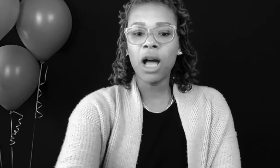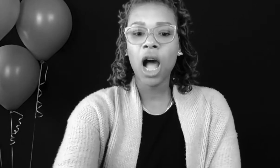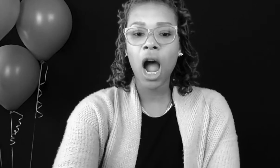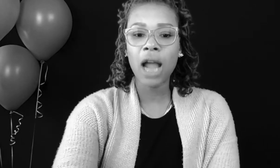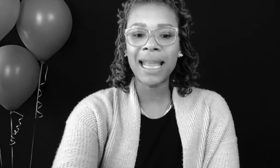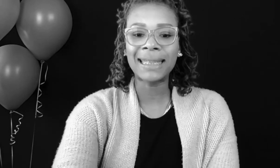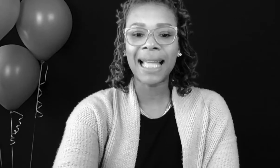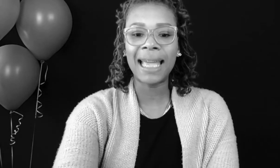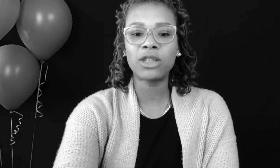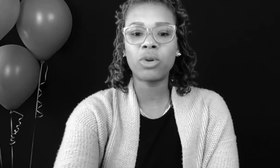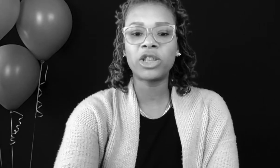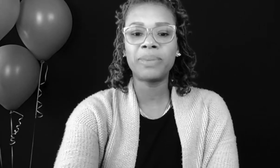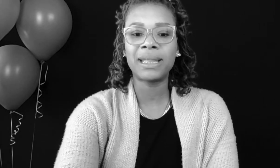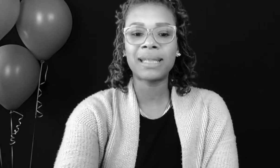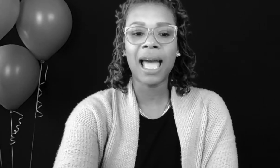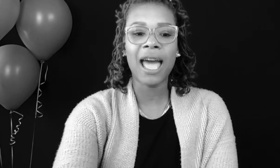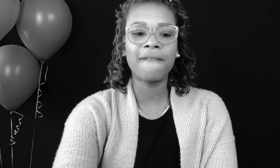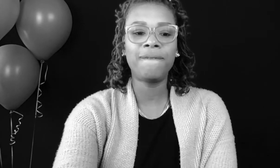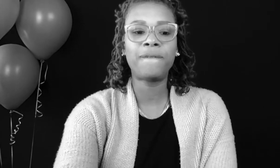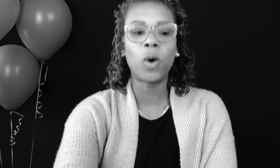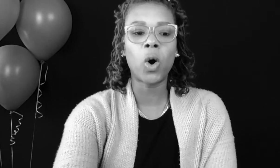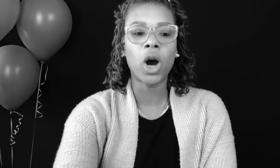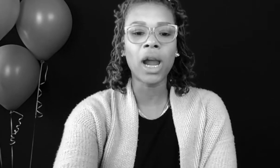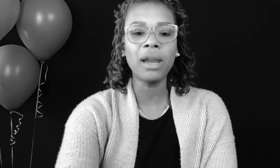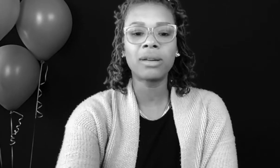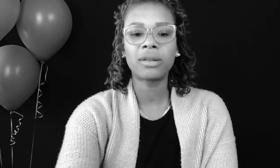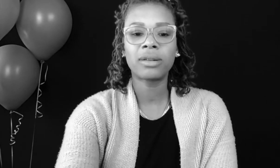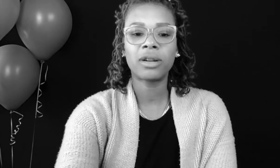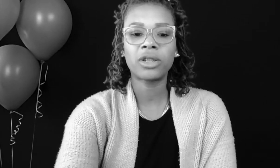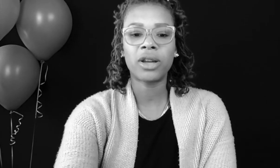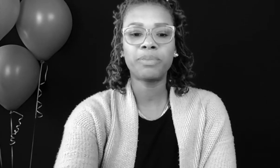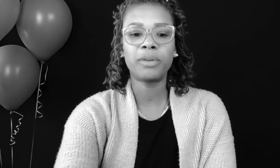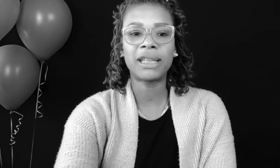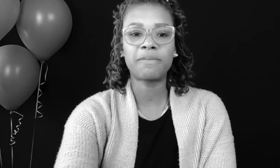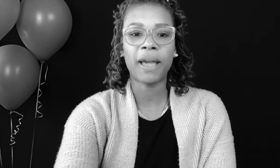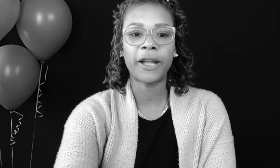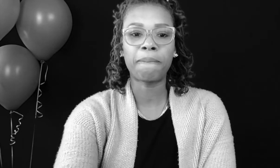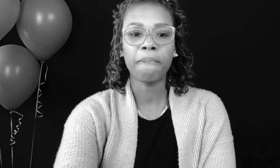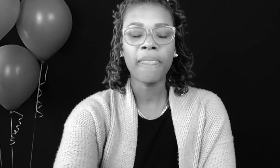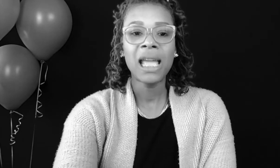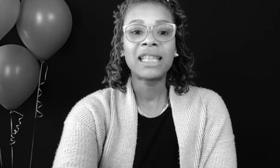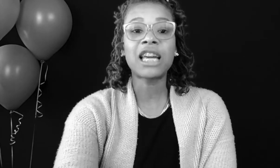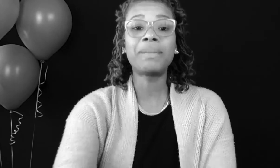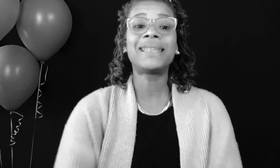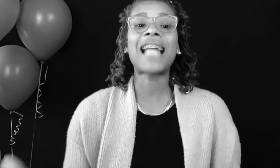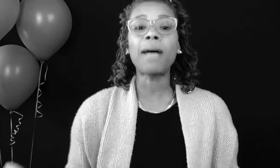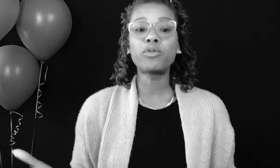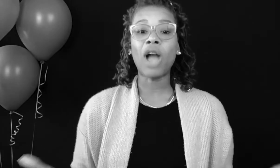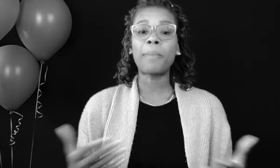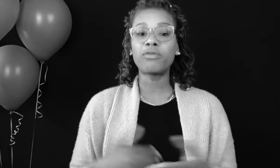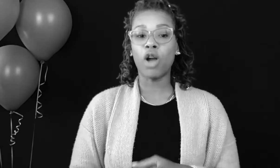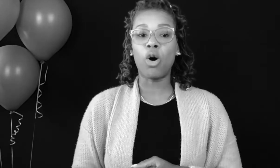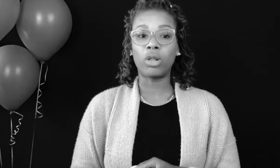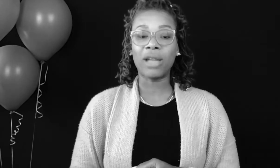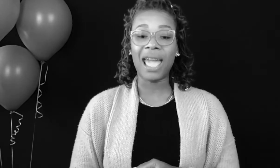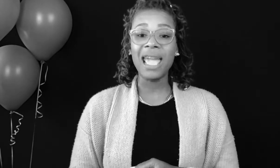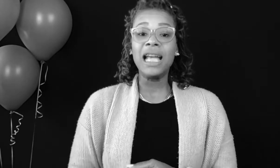Our next sign is going to be the sign for, hold on, put my list back up. It's going to be stop, drop, and roll, okay?